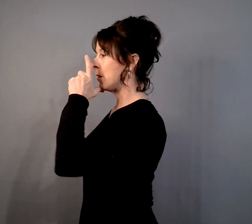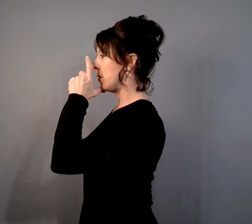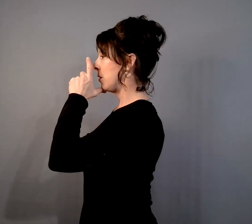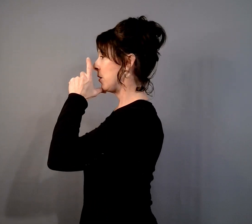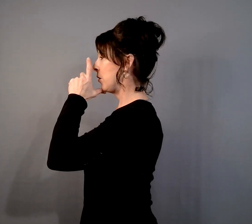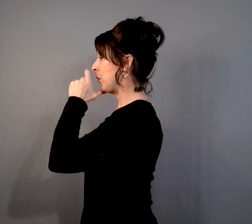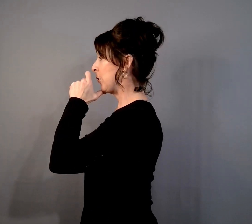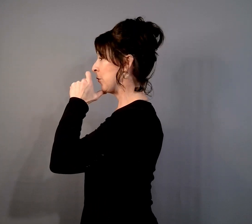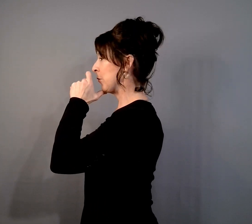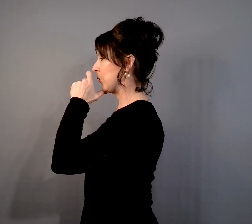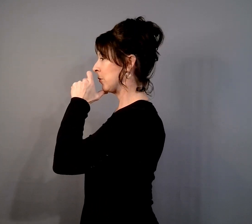Who?